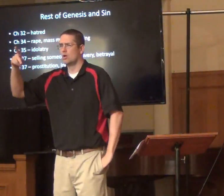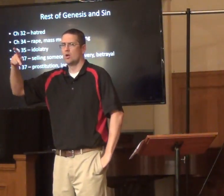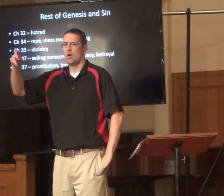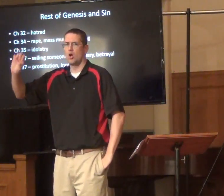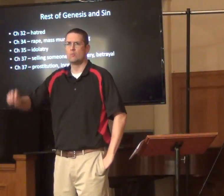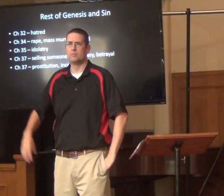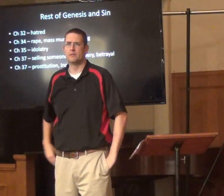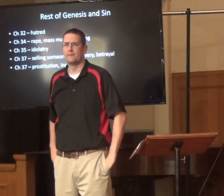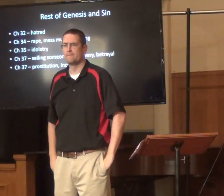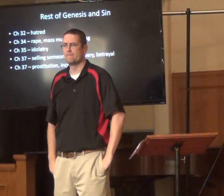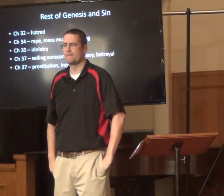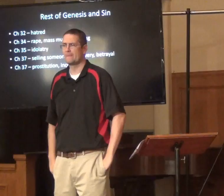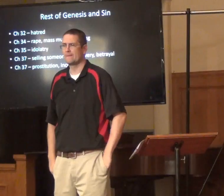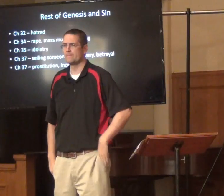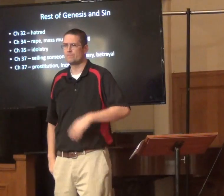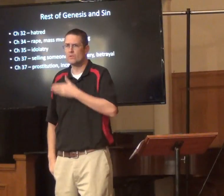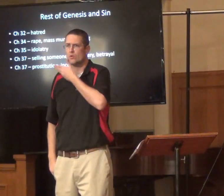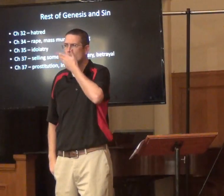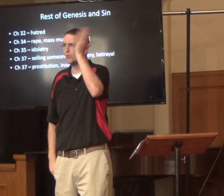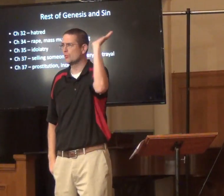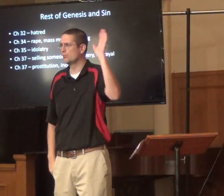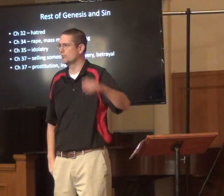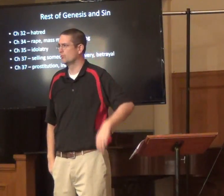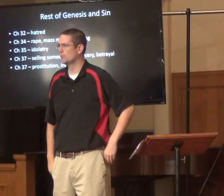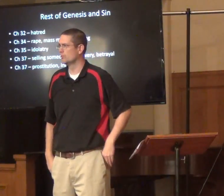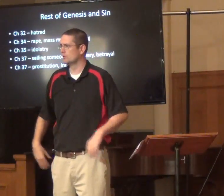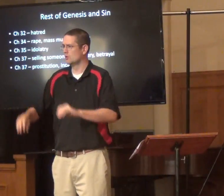And there was no hope. There's no hope.